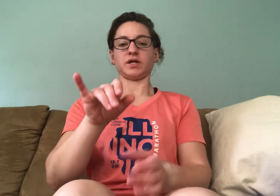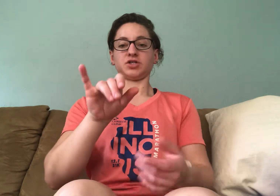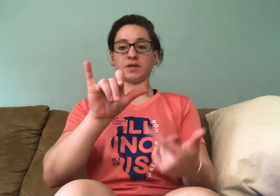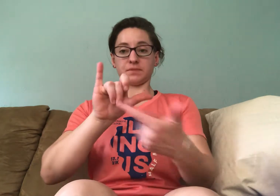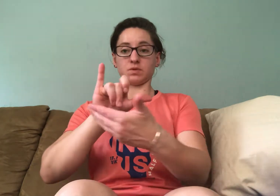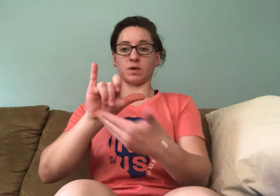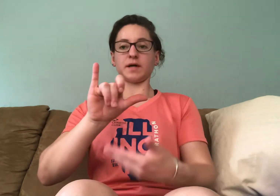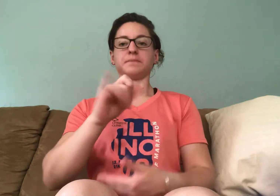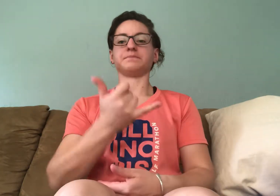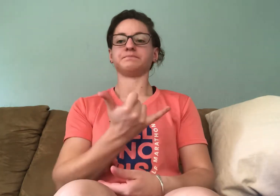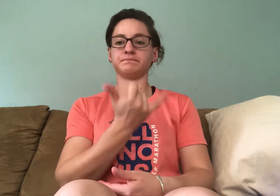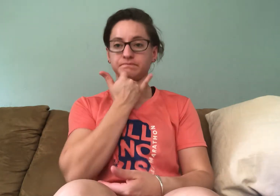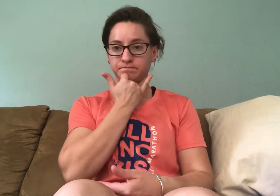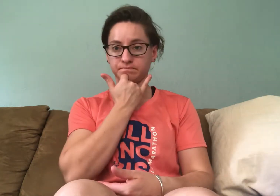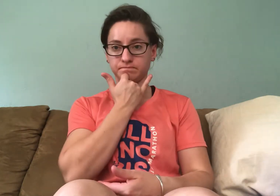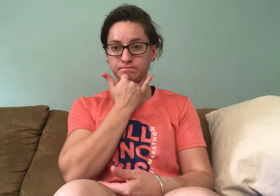Handshake is a Y.